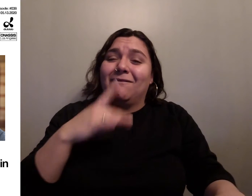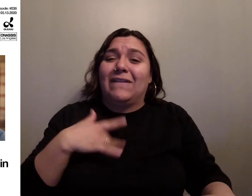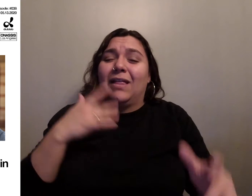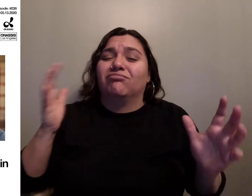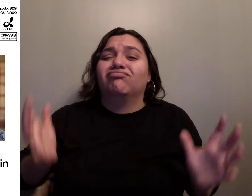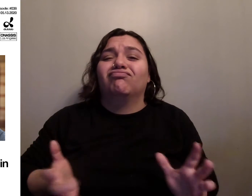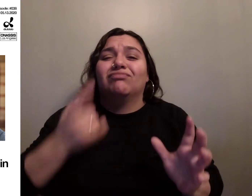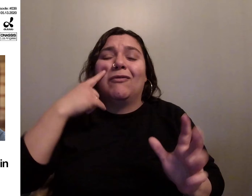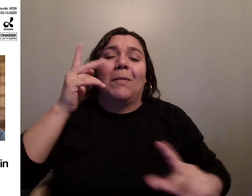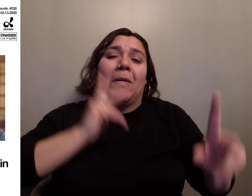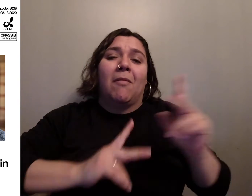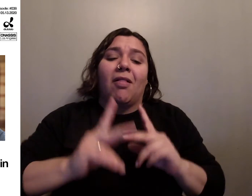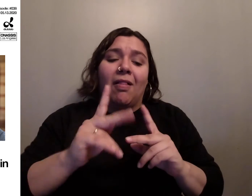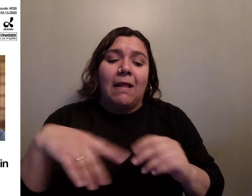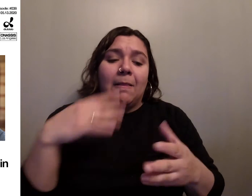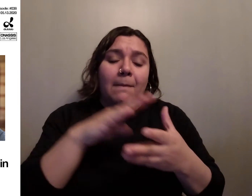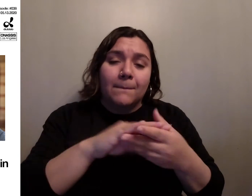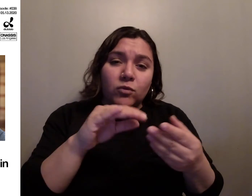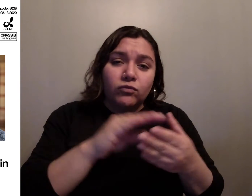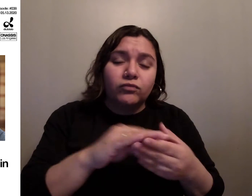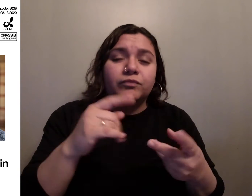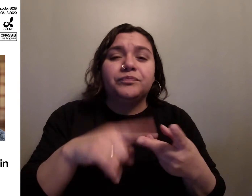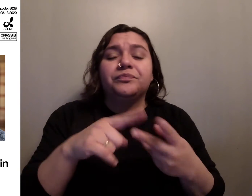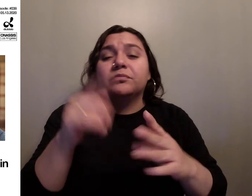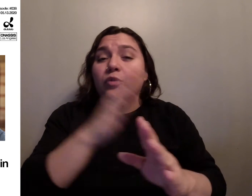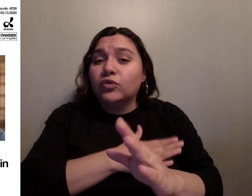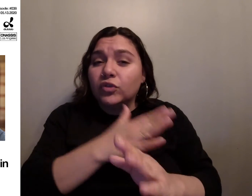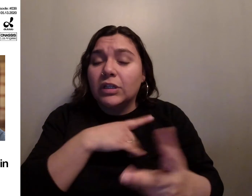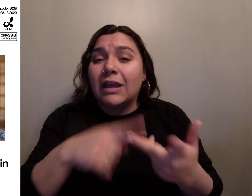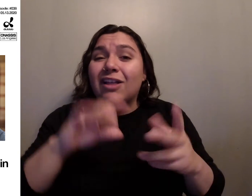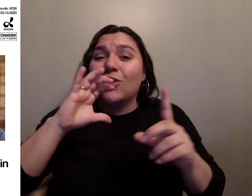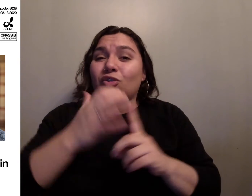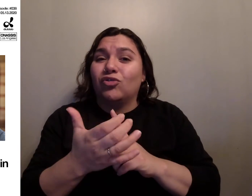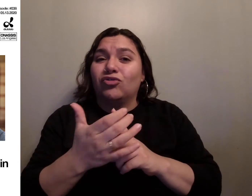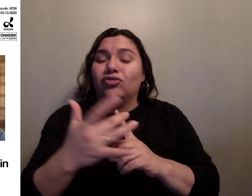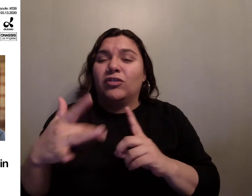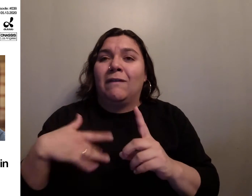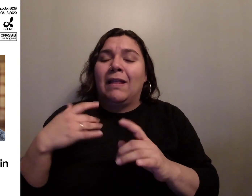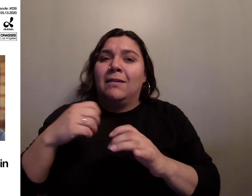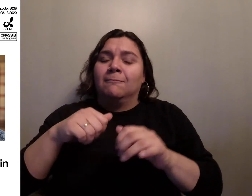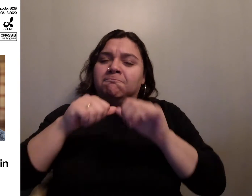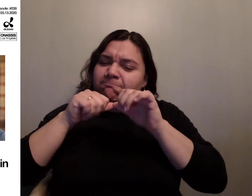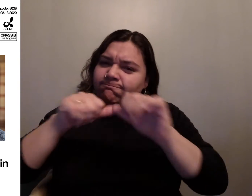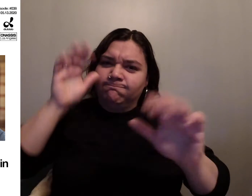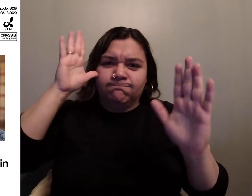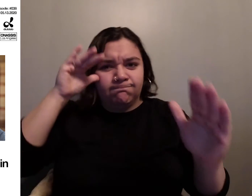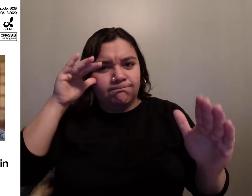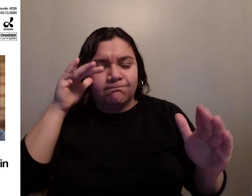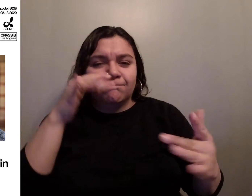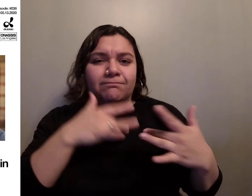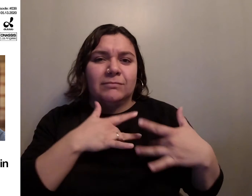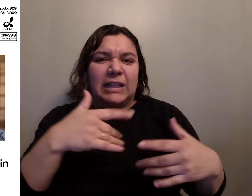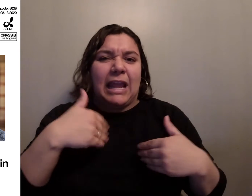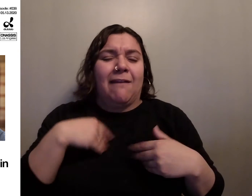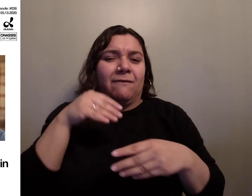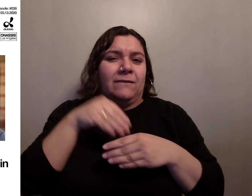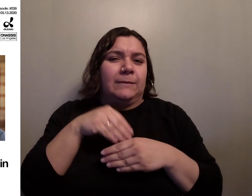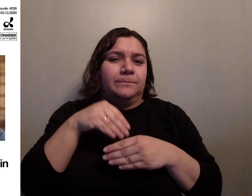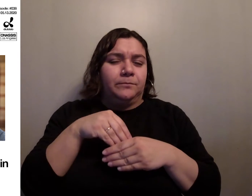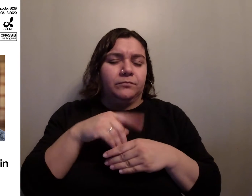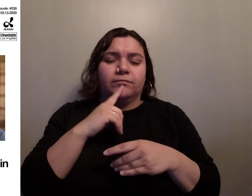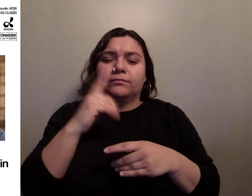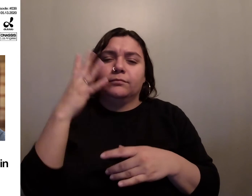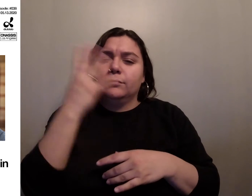So that it's really uplifting for people. The music, the message of their music, the culture of the resilience that